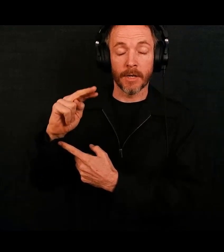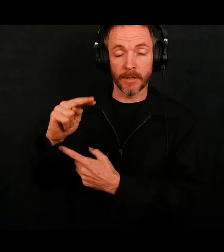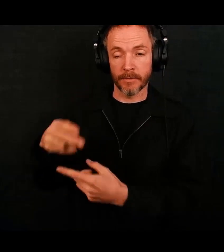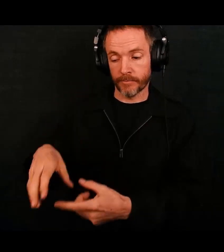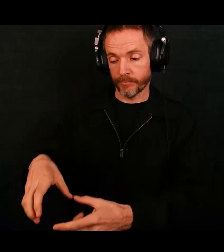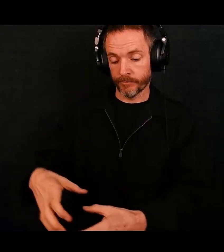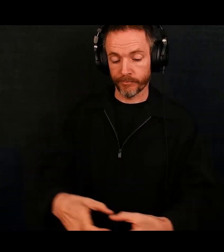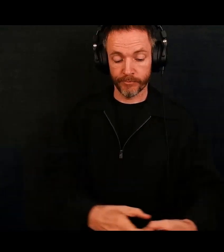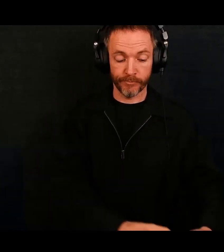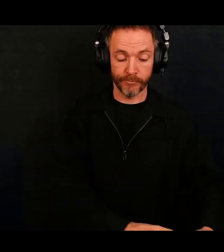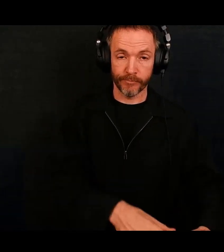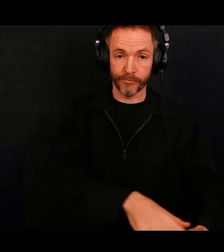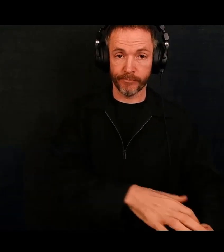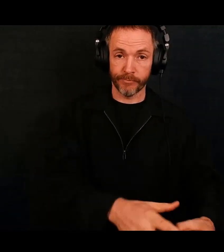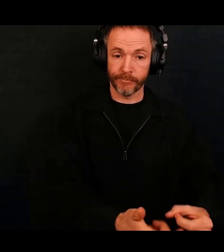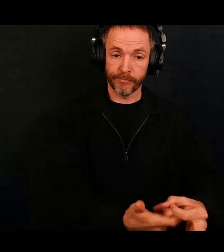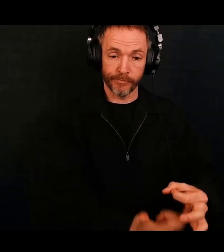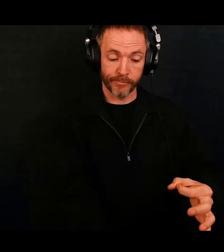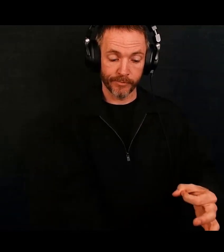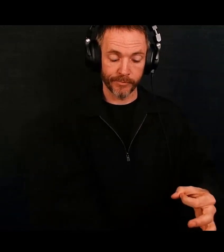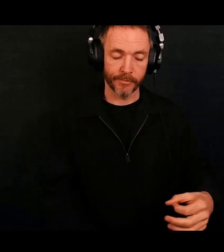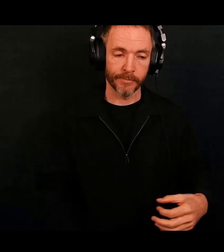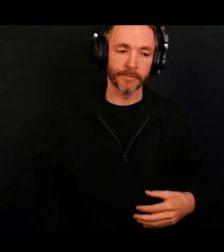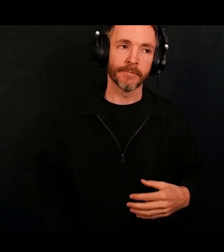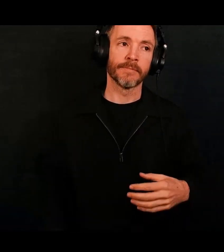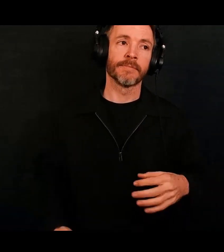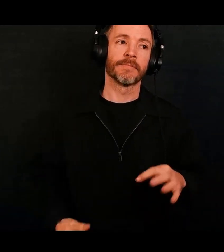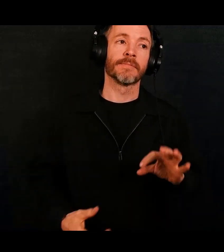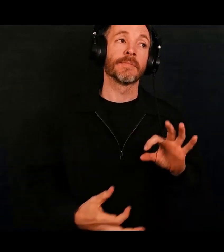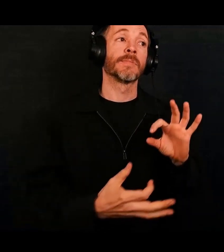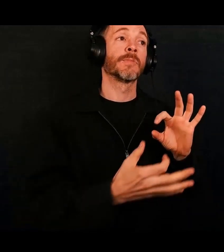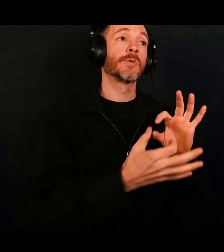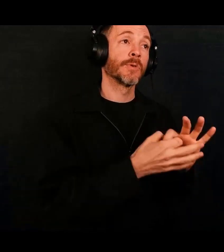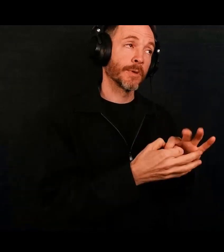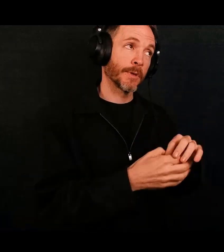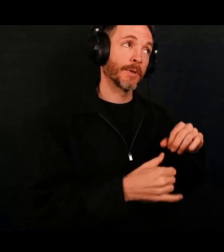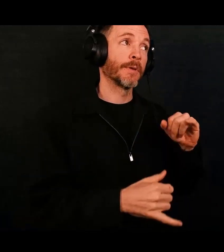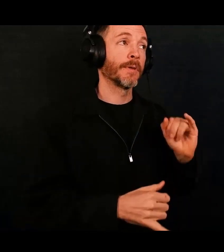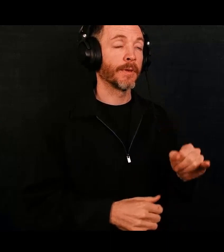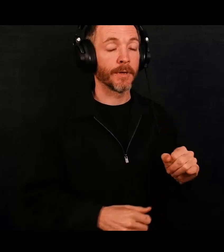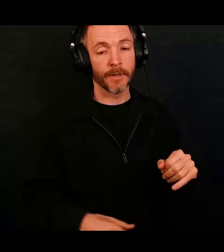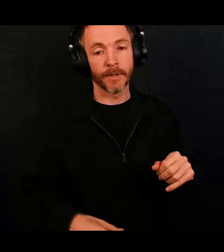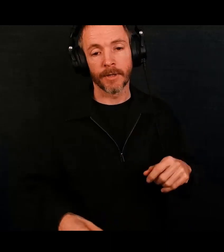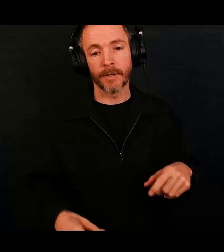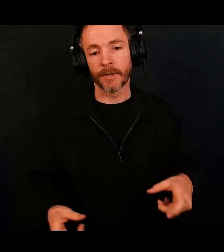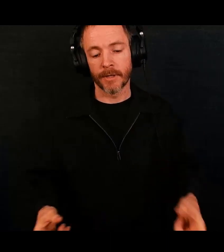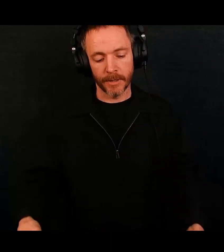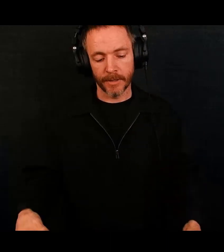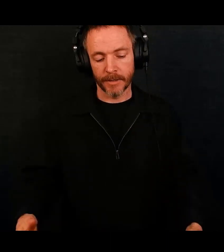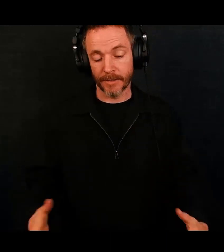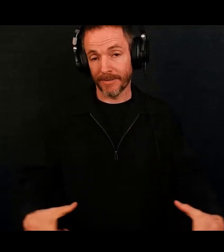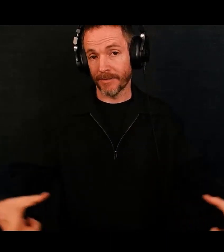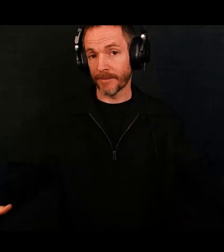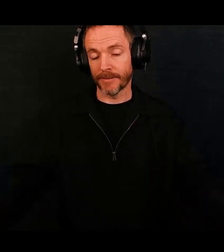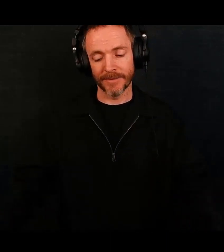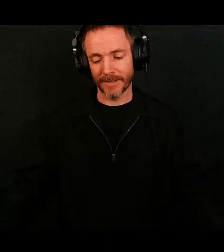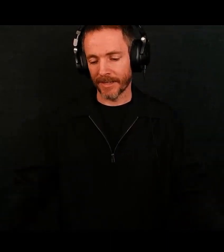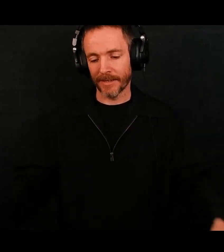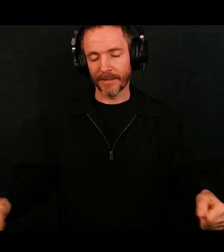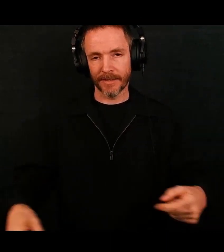to go in and out. So before you do something like this, it has to drain. The sink has to stay in